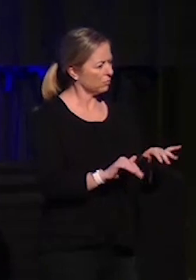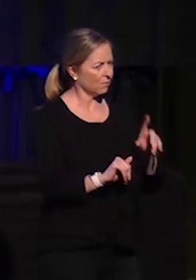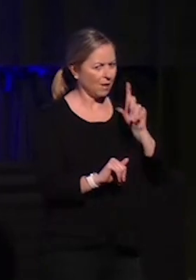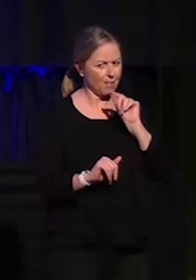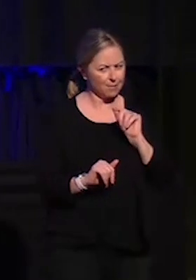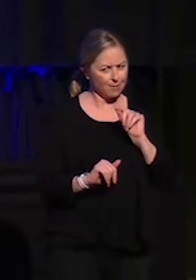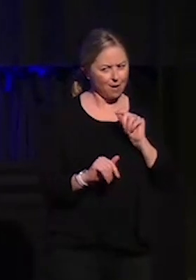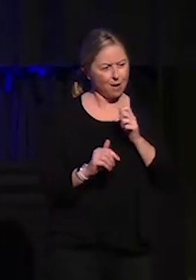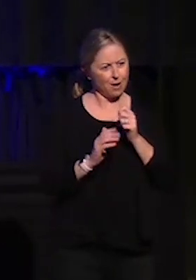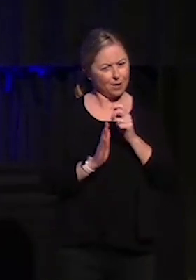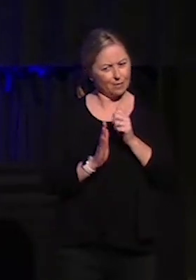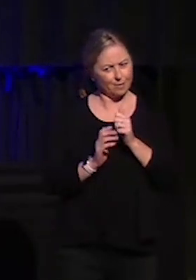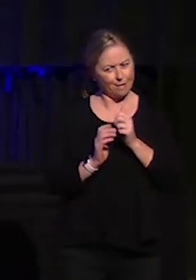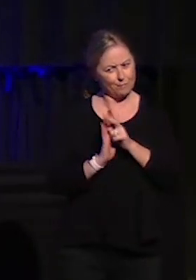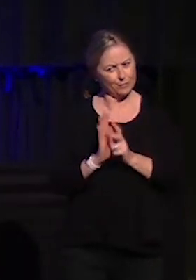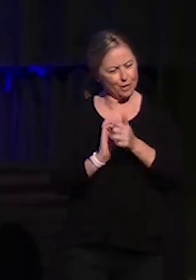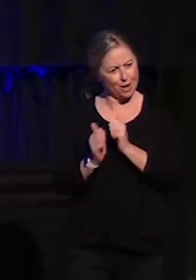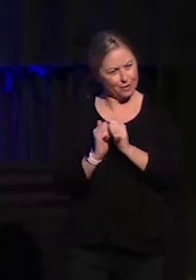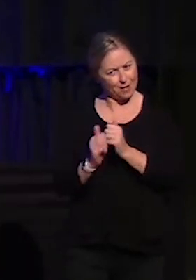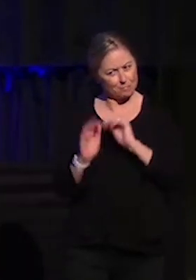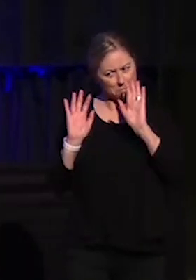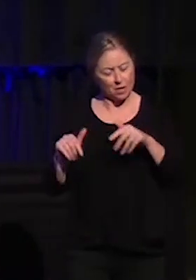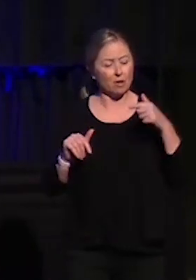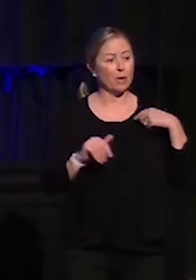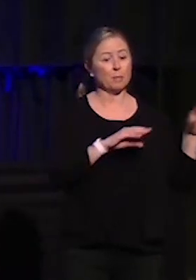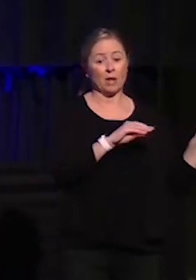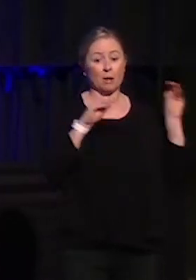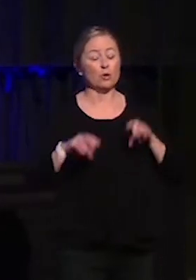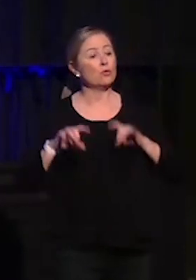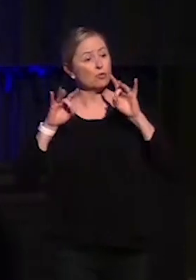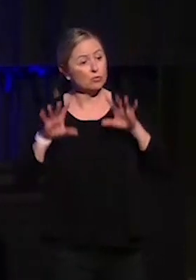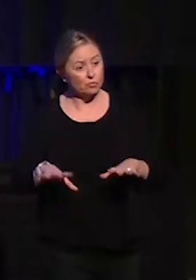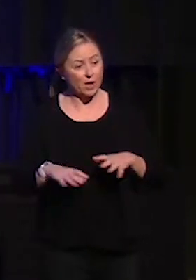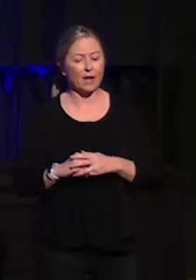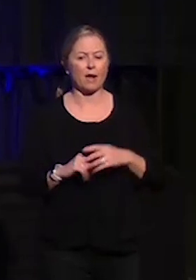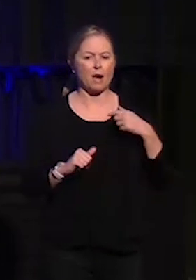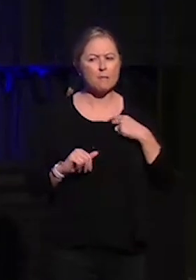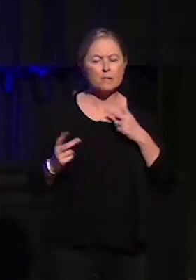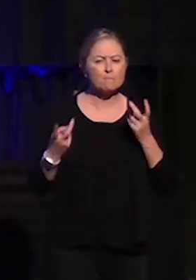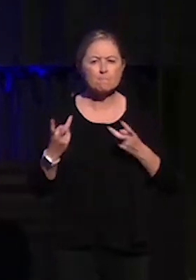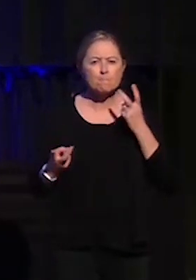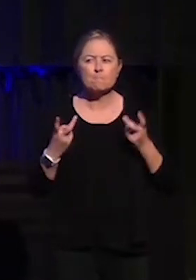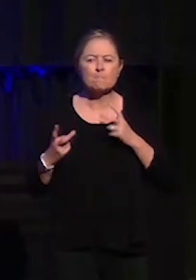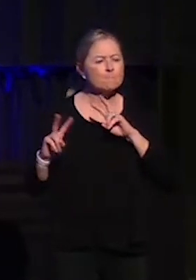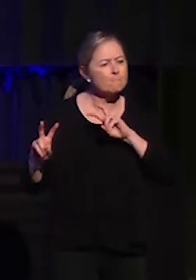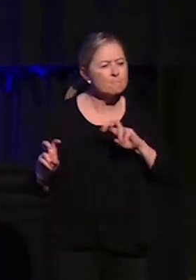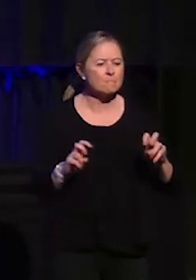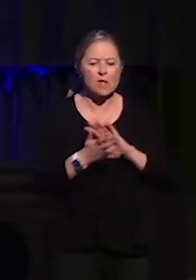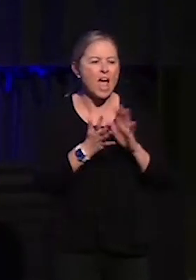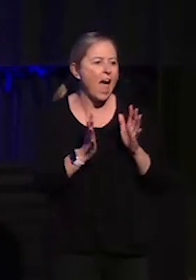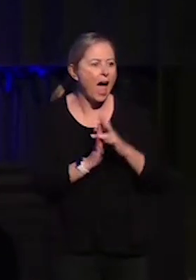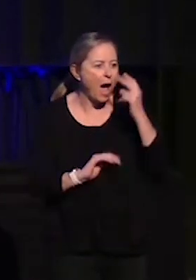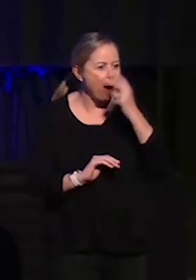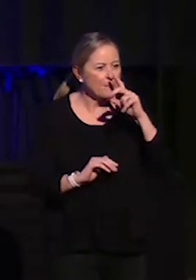can they also play video games? I came to Australia. I got to do a PhD exploring just that. How do blind people play video games? So